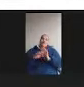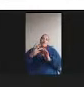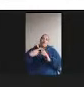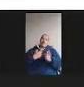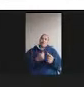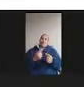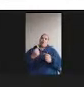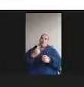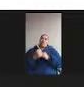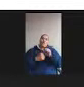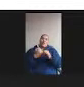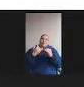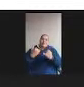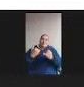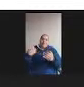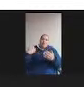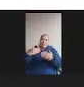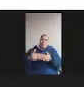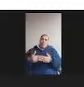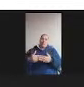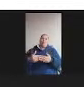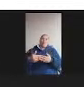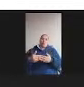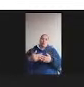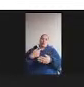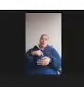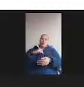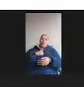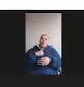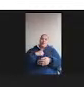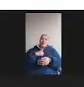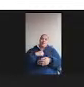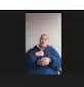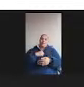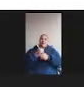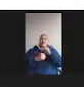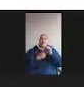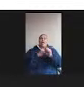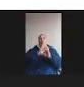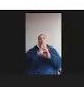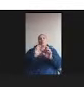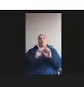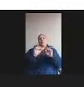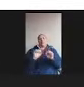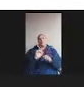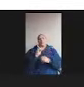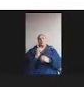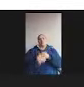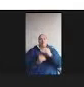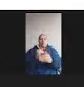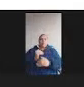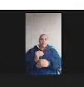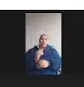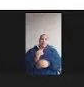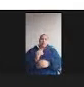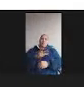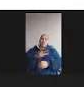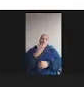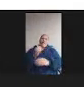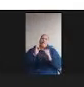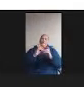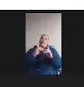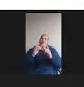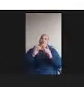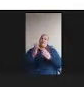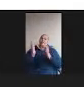years, is the annual reporting process. So there are educational sessions